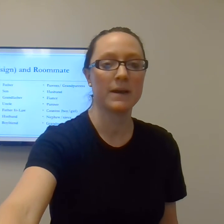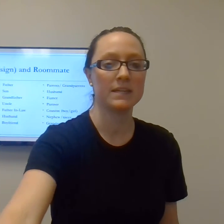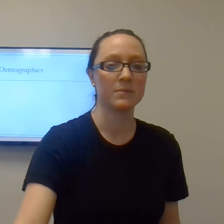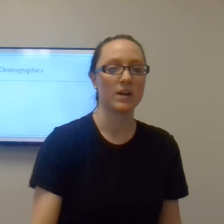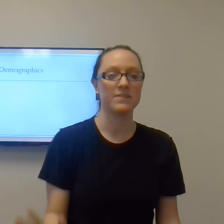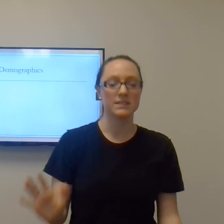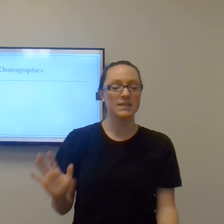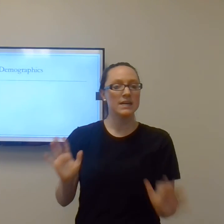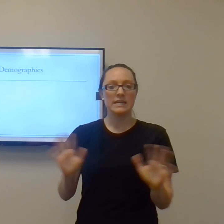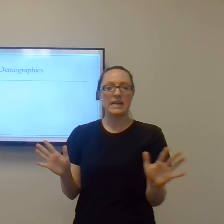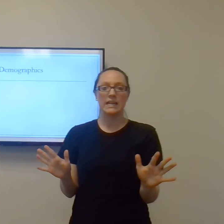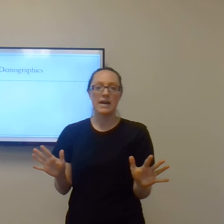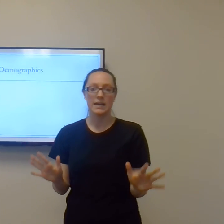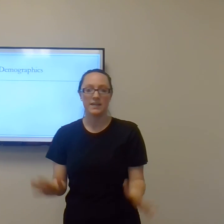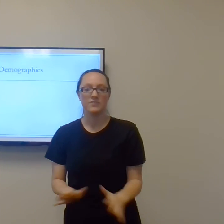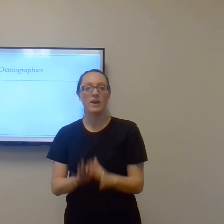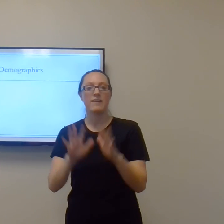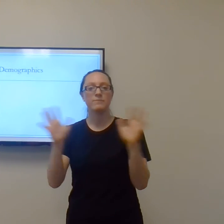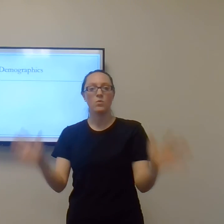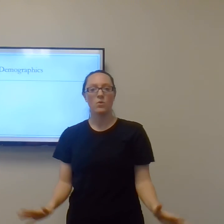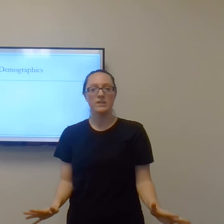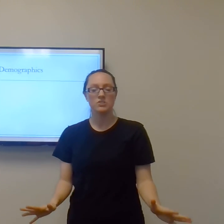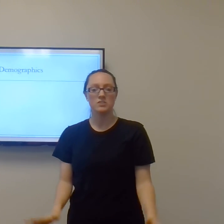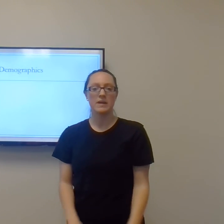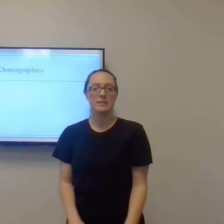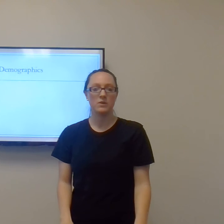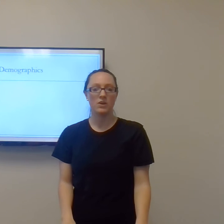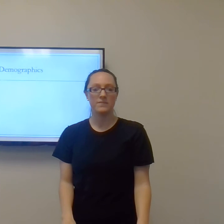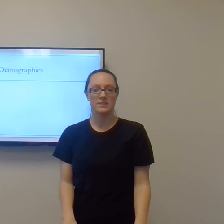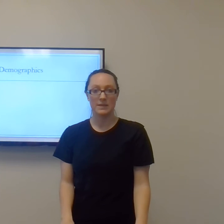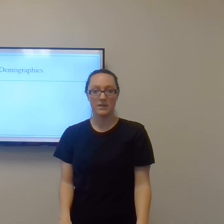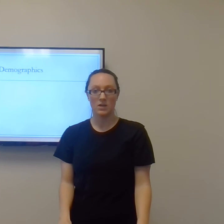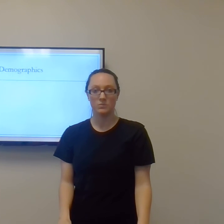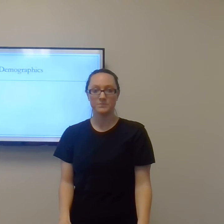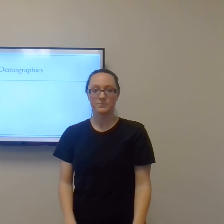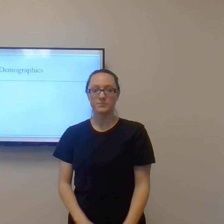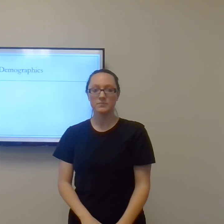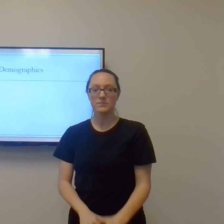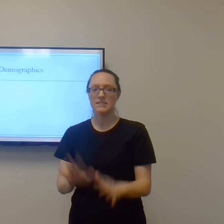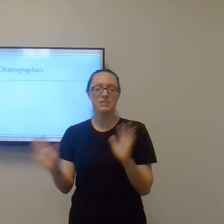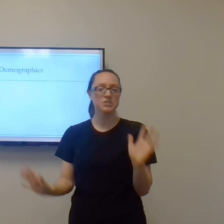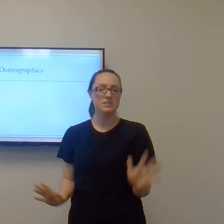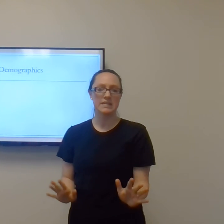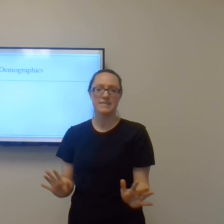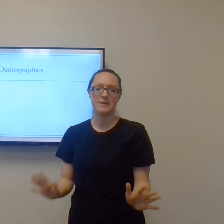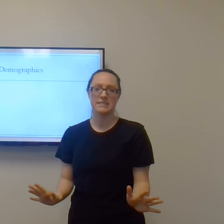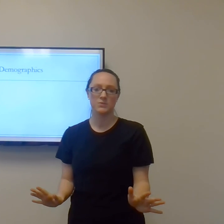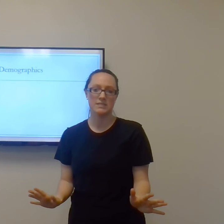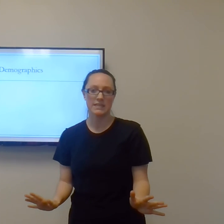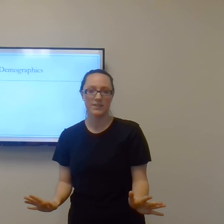about demographics. Not a lot. If you have more questions about demographics, let me know. These are just kind of the basic ones that I thought